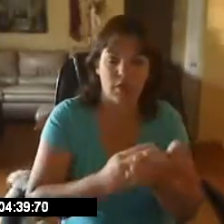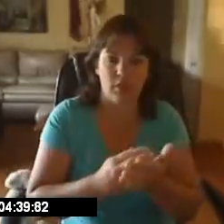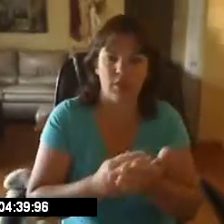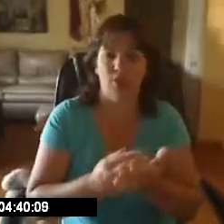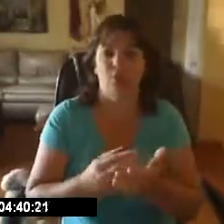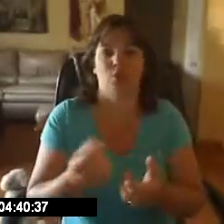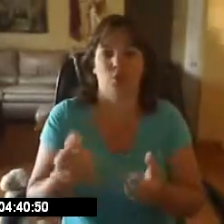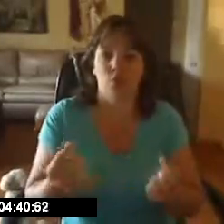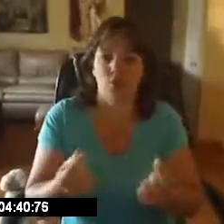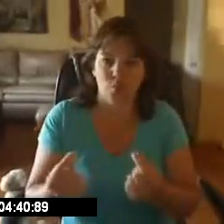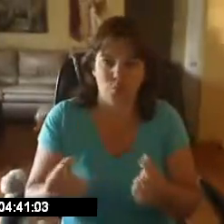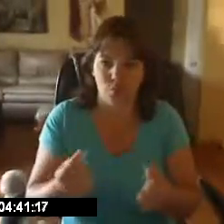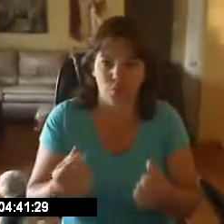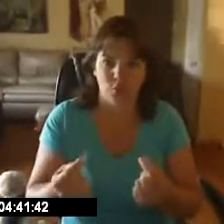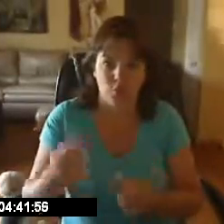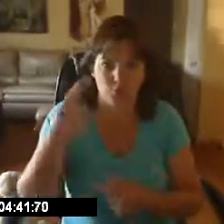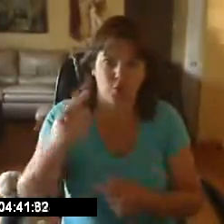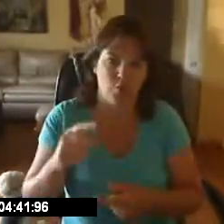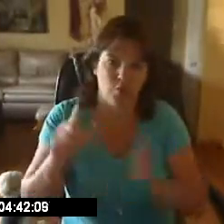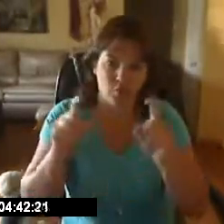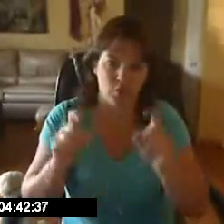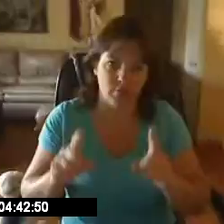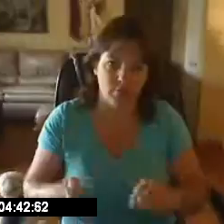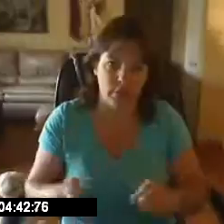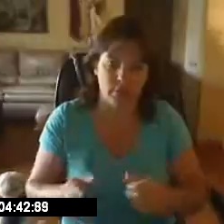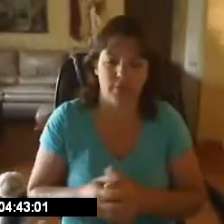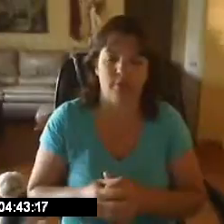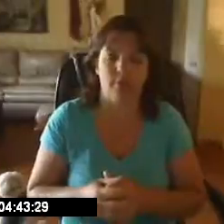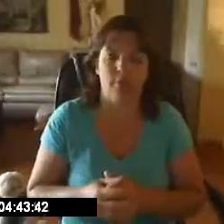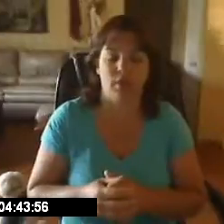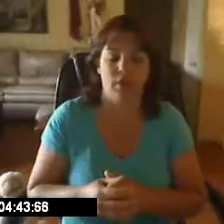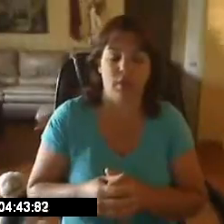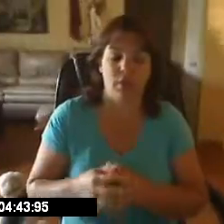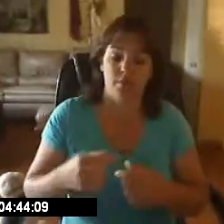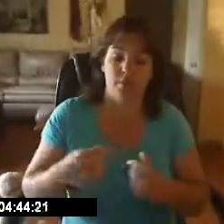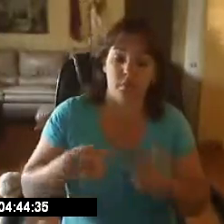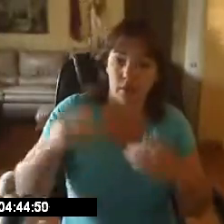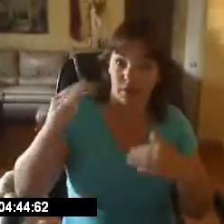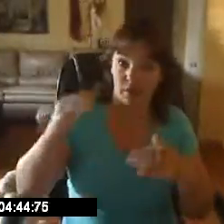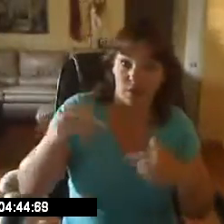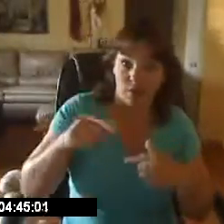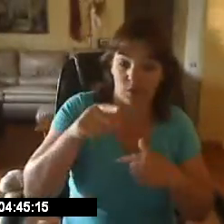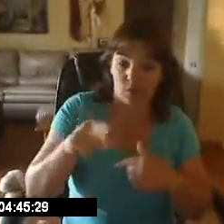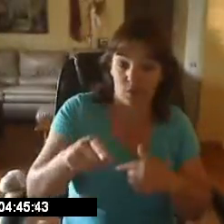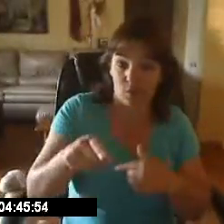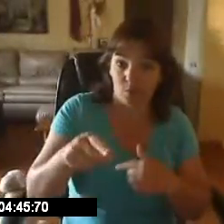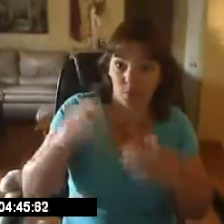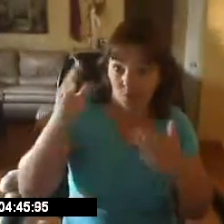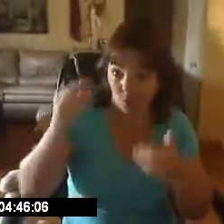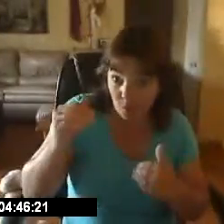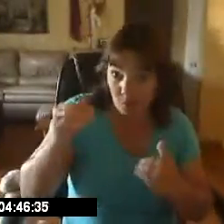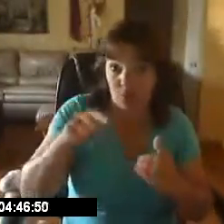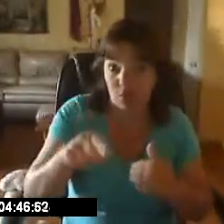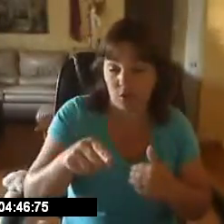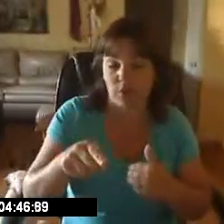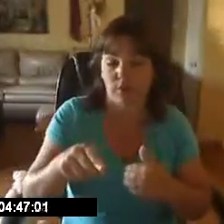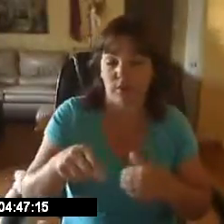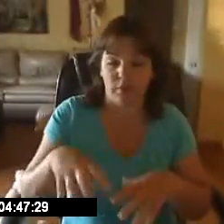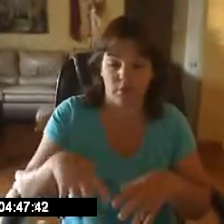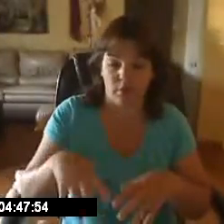go online and actually do more research related to the NIC test than I'm going to tell you.